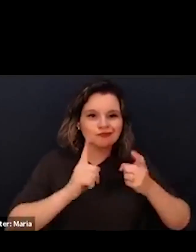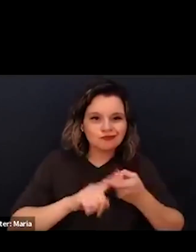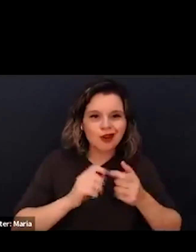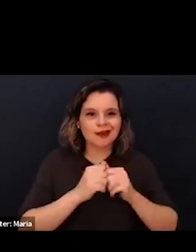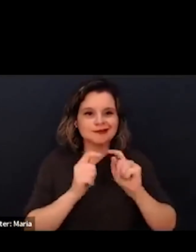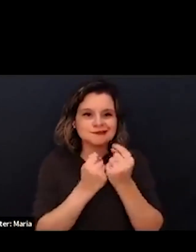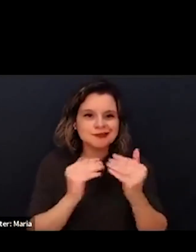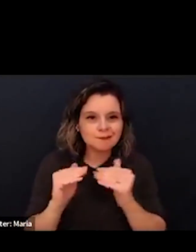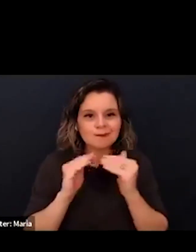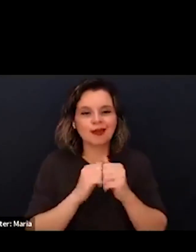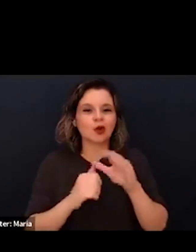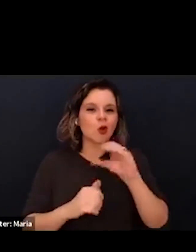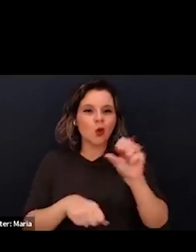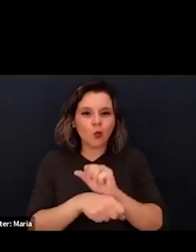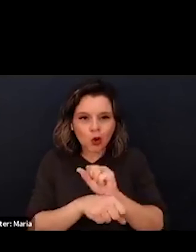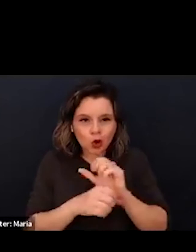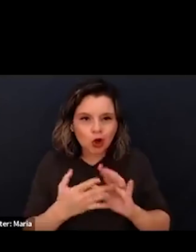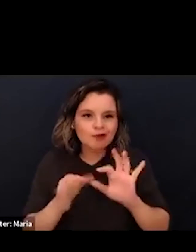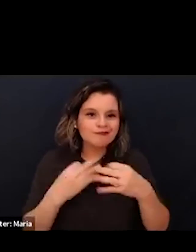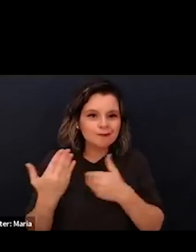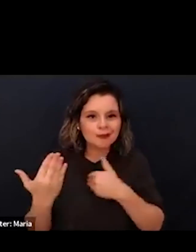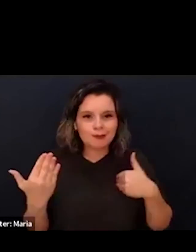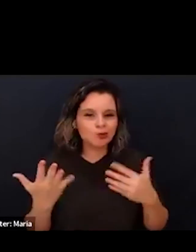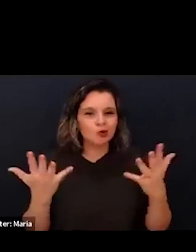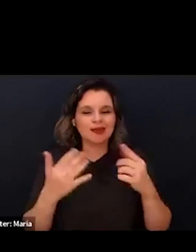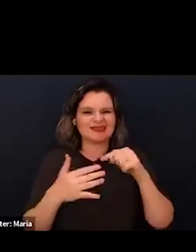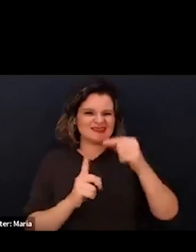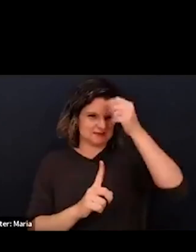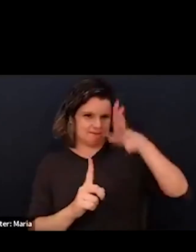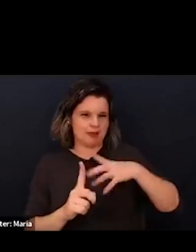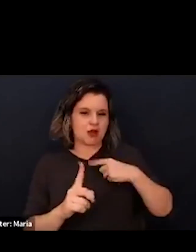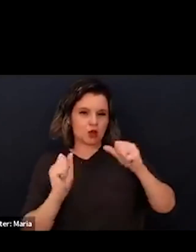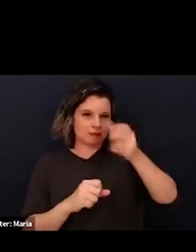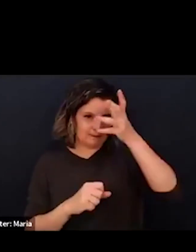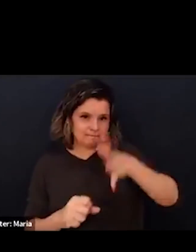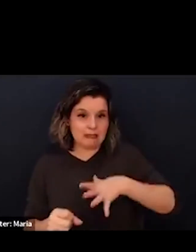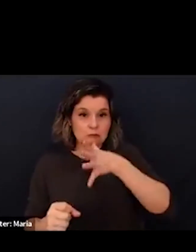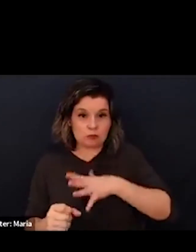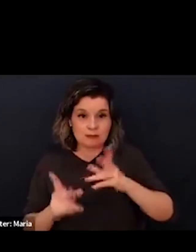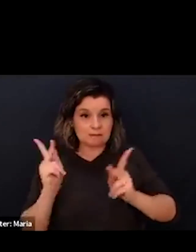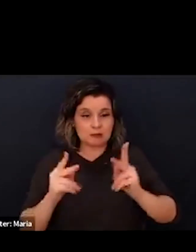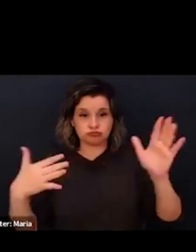classmate, a colleague, a coworker, a family member. In other words, in this case, men, but it can be men, women, and people across the